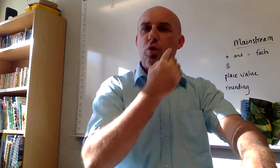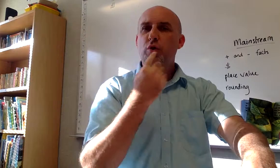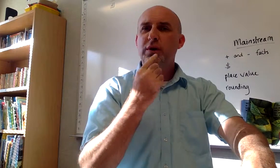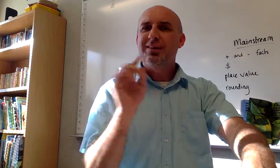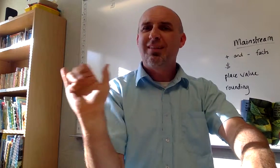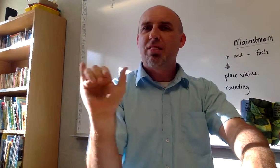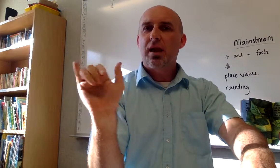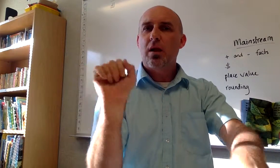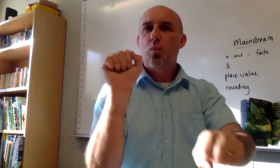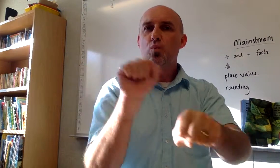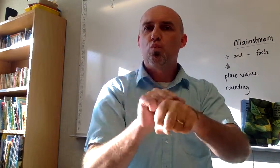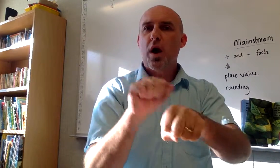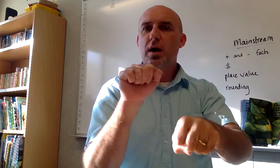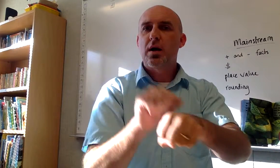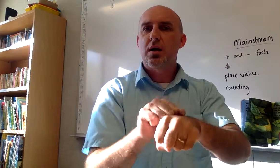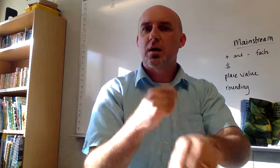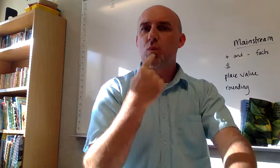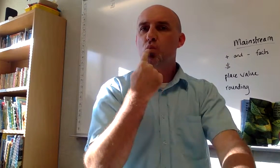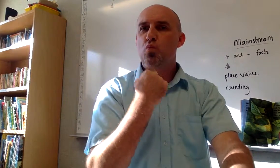Looked rock red.